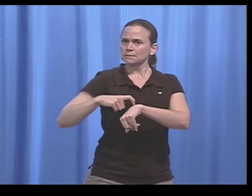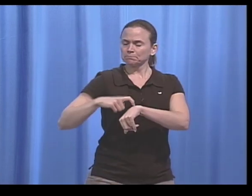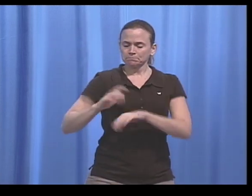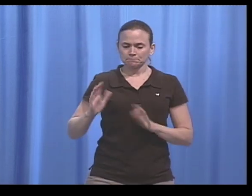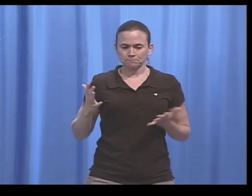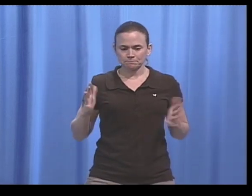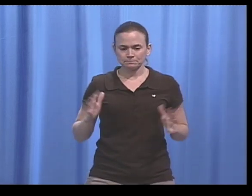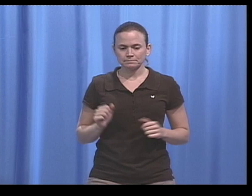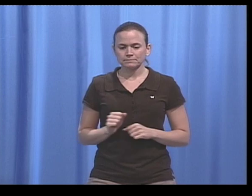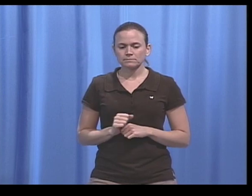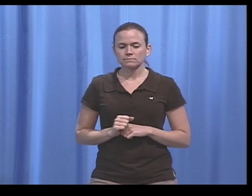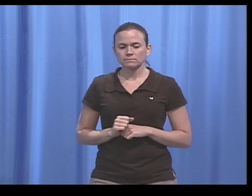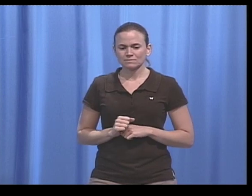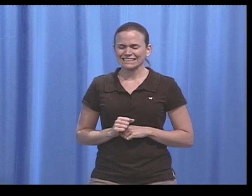One last time,